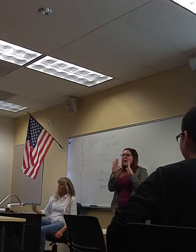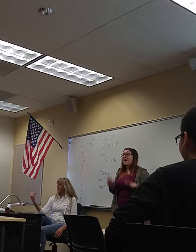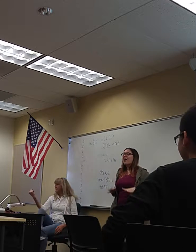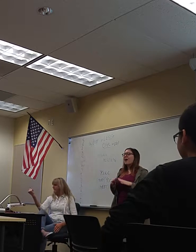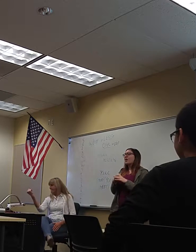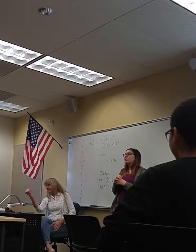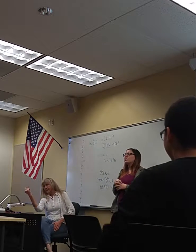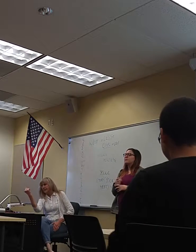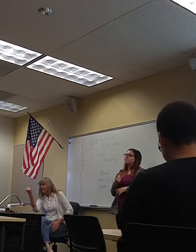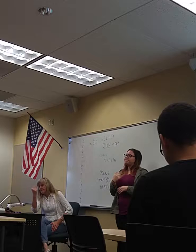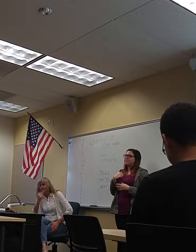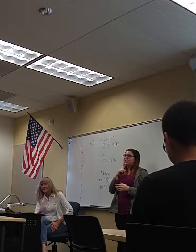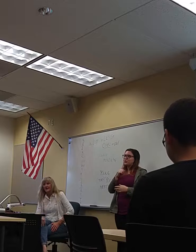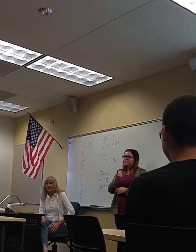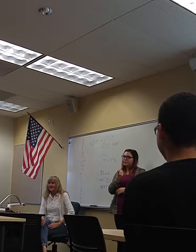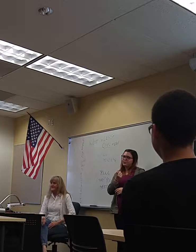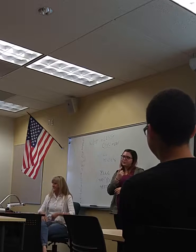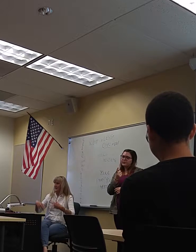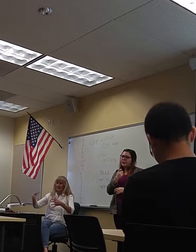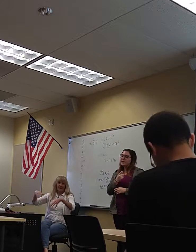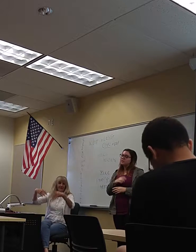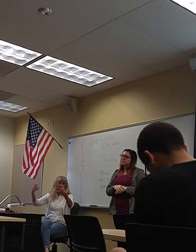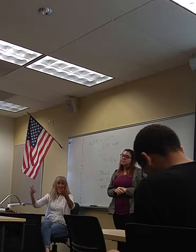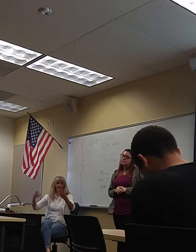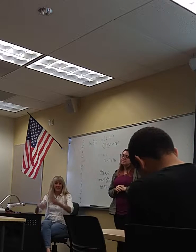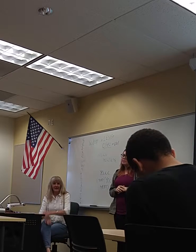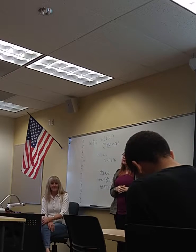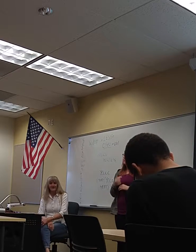like, come here. Yeah, so now I'm having to give him a lecture.